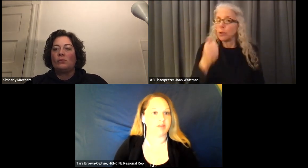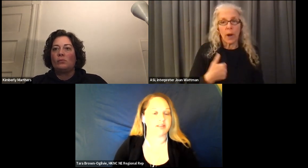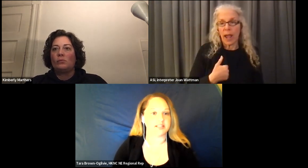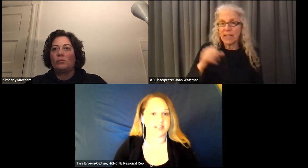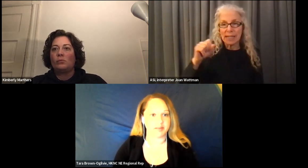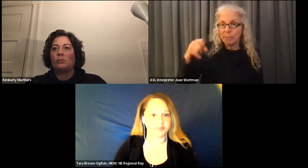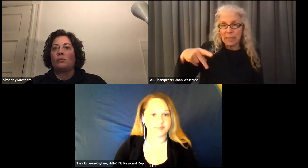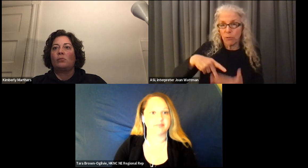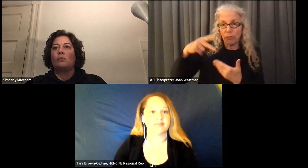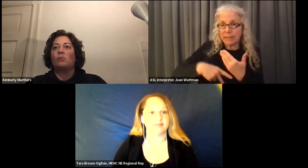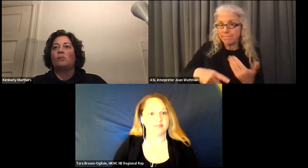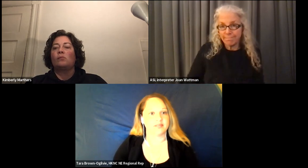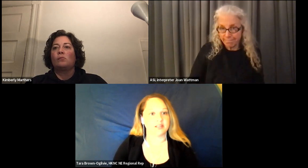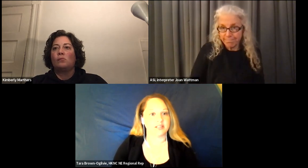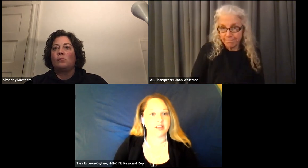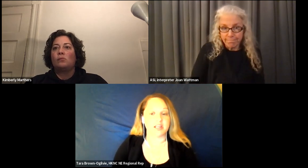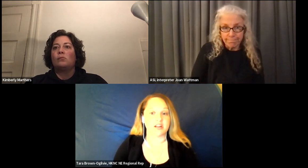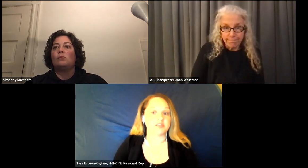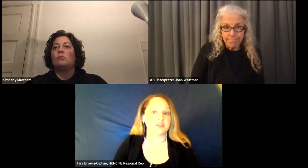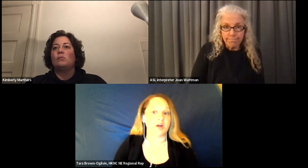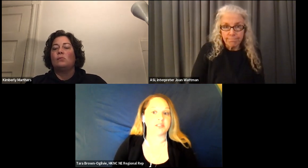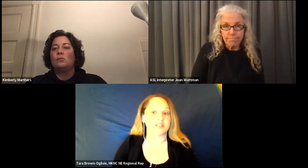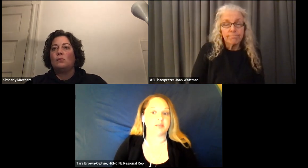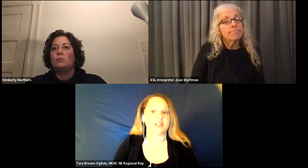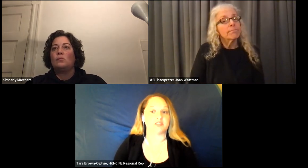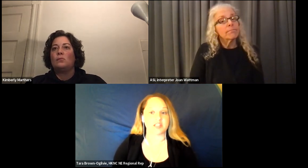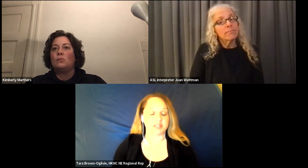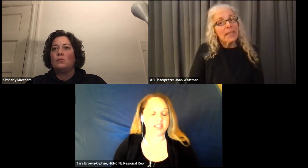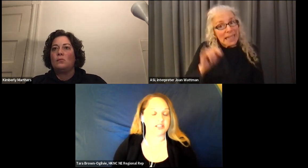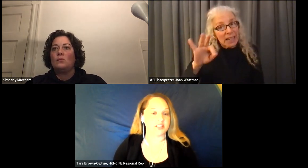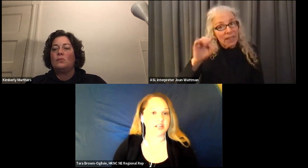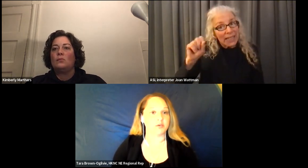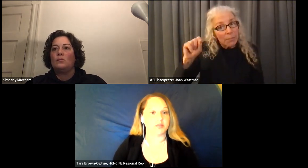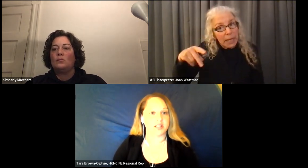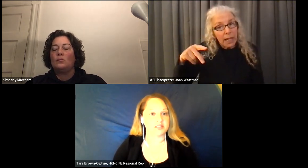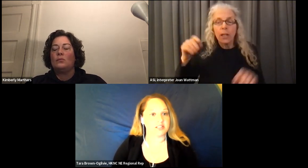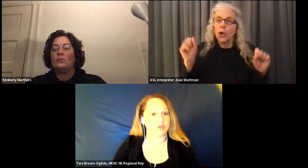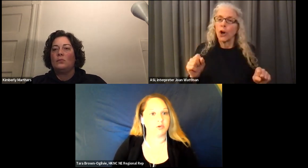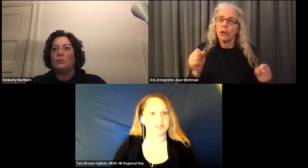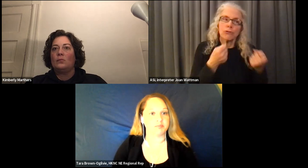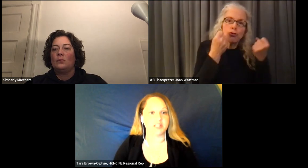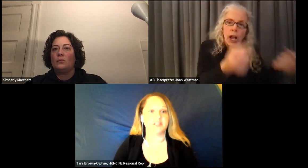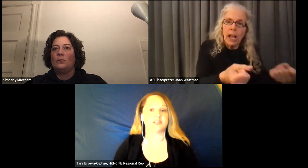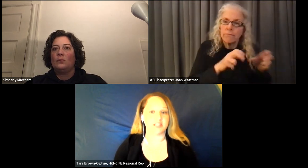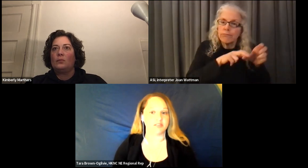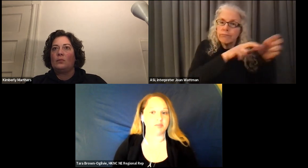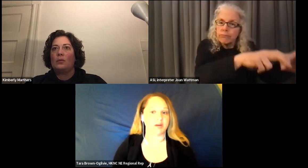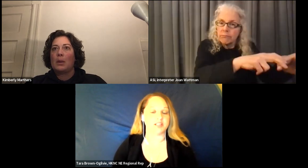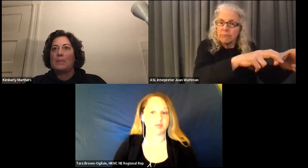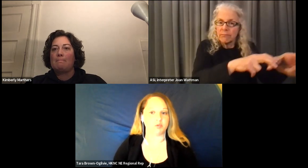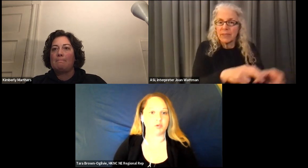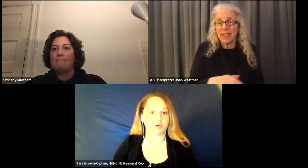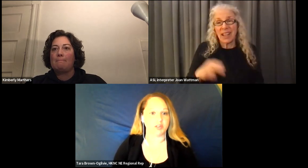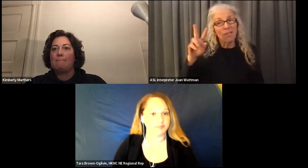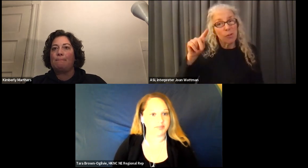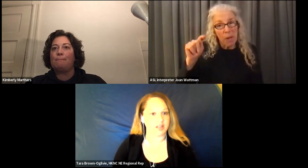this program at this time. It could also help to supplement transportation. I know that's difficult, particularly in Vermont,